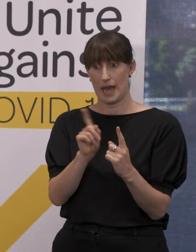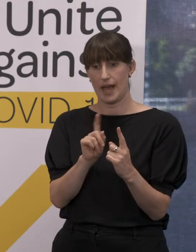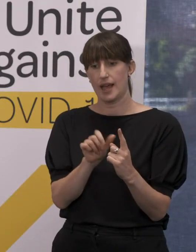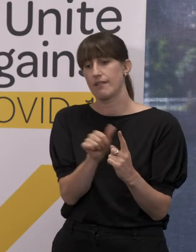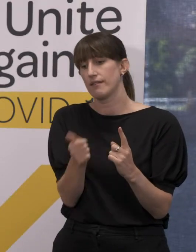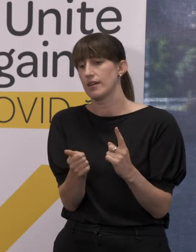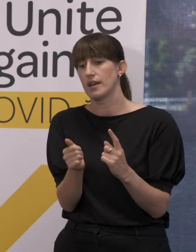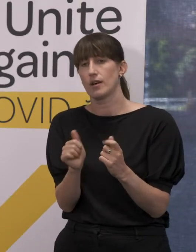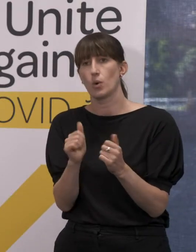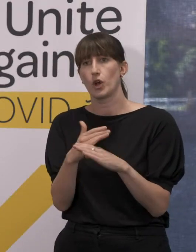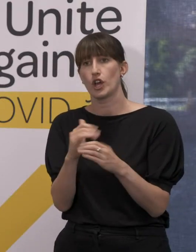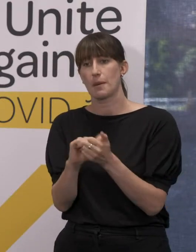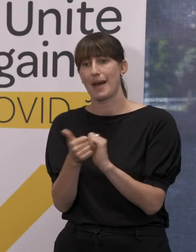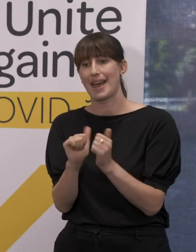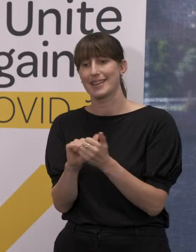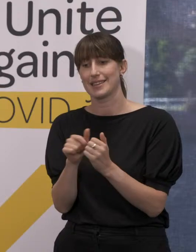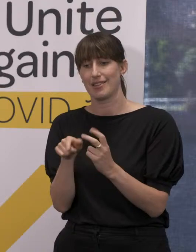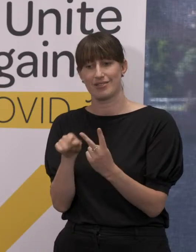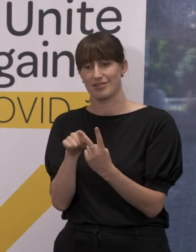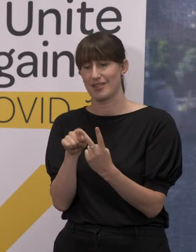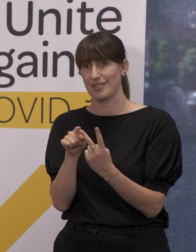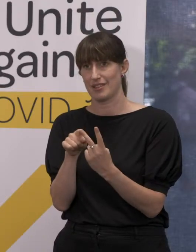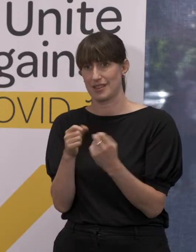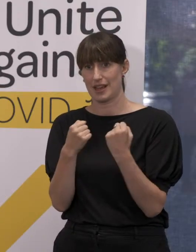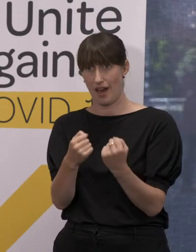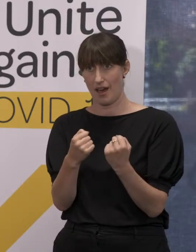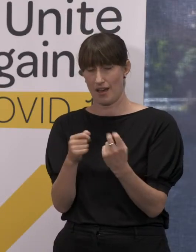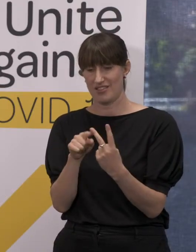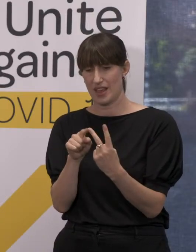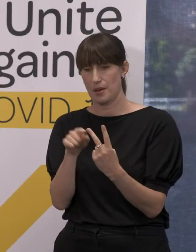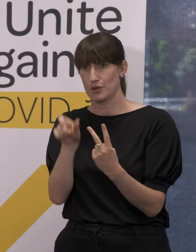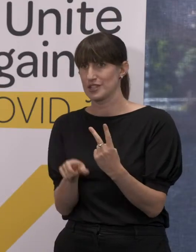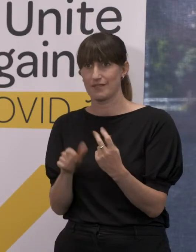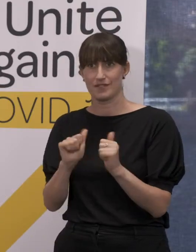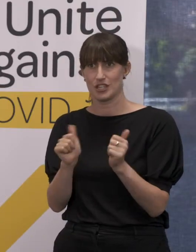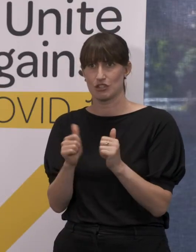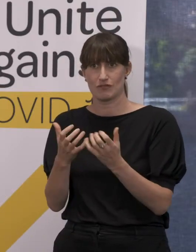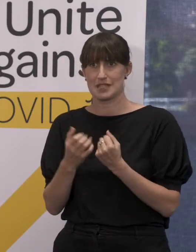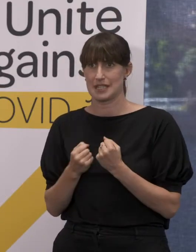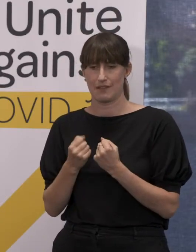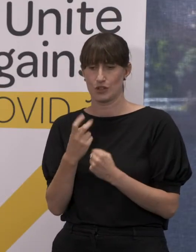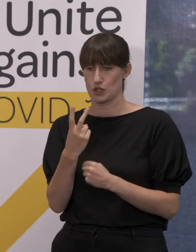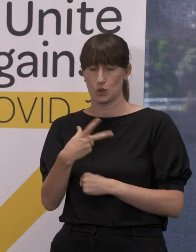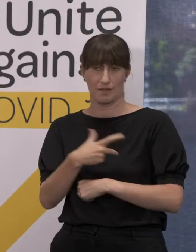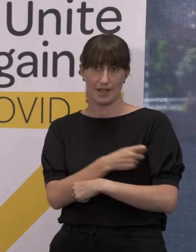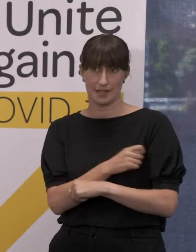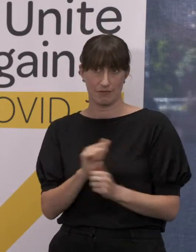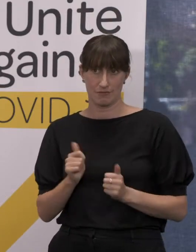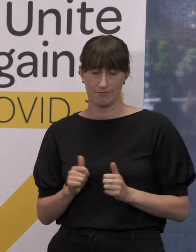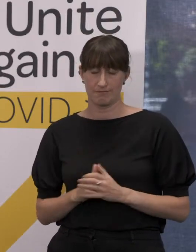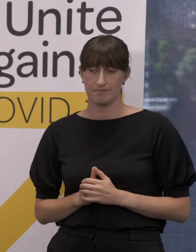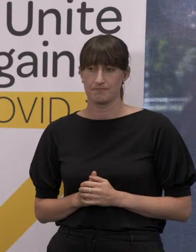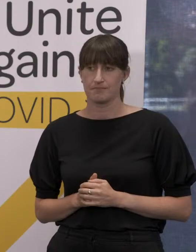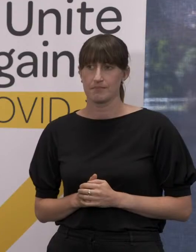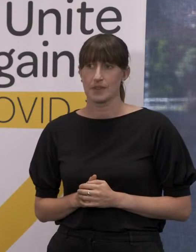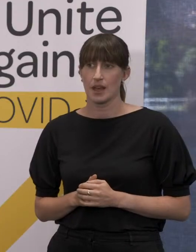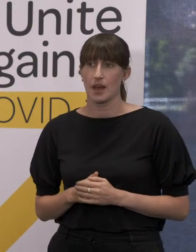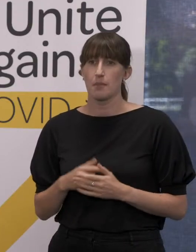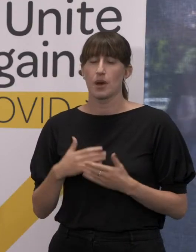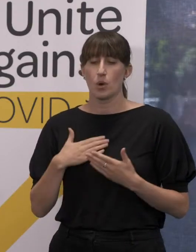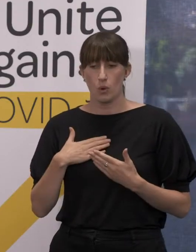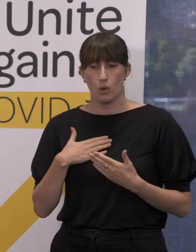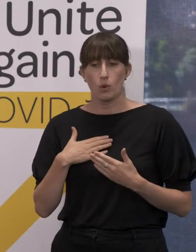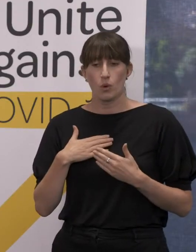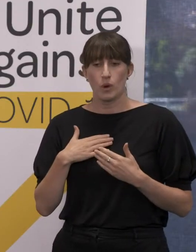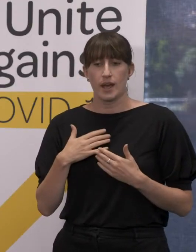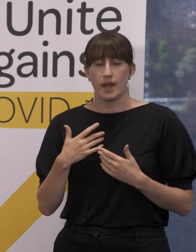am pleased with the speed there, and the level of acceptance is very high. There was always discussion and agreement with ministers